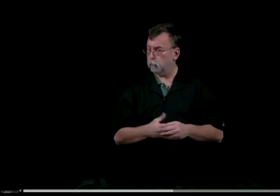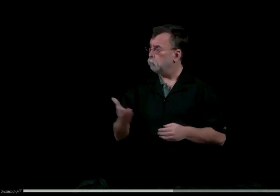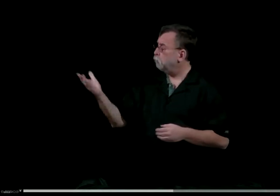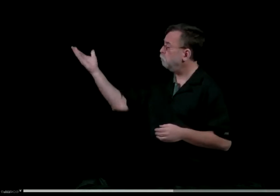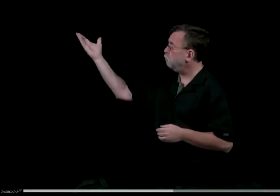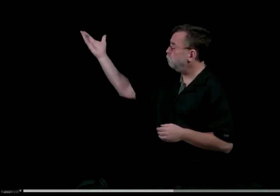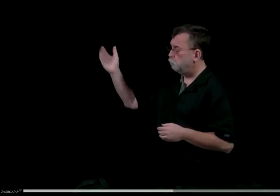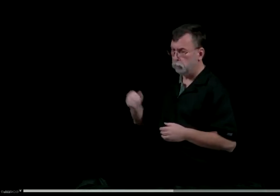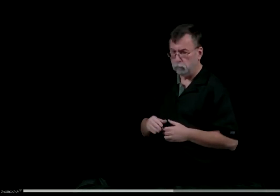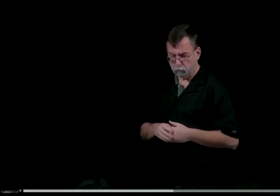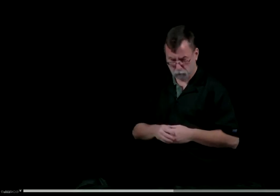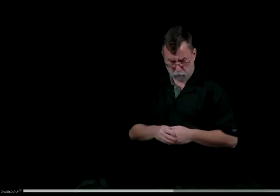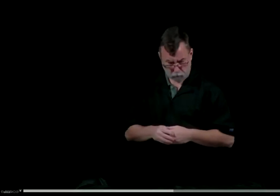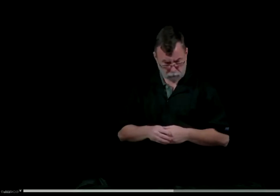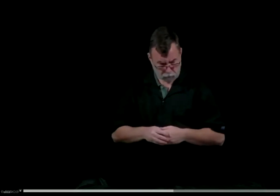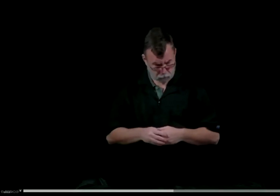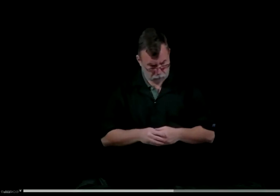Like the verse we read.